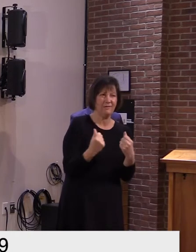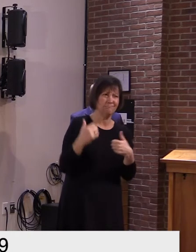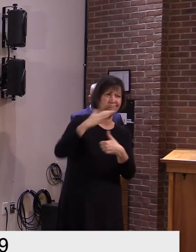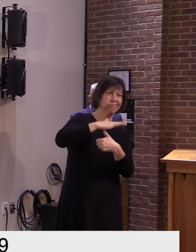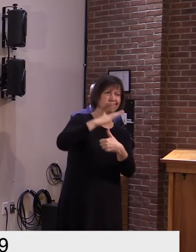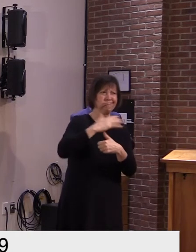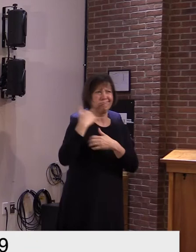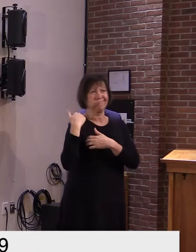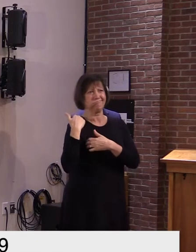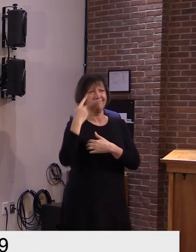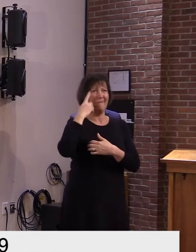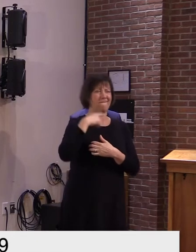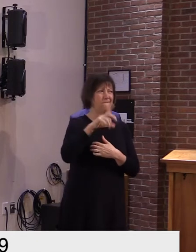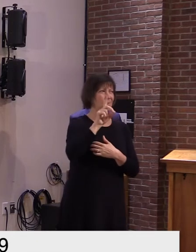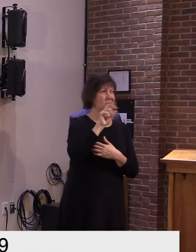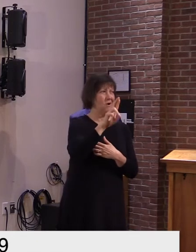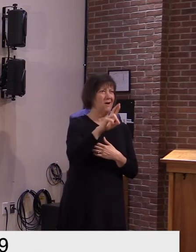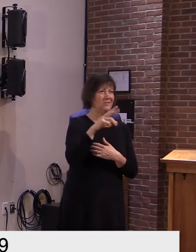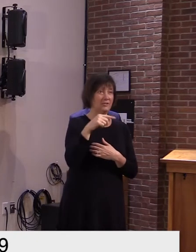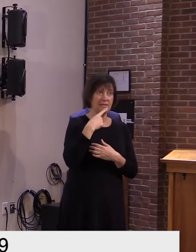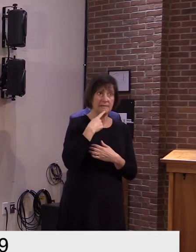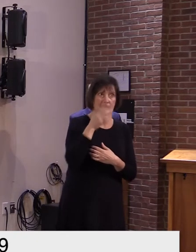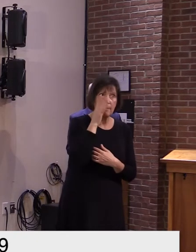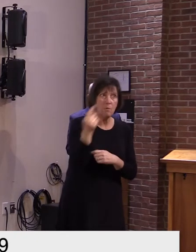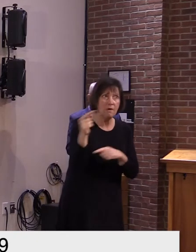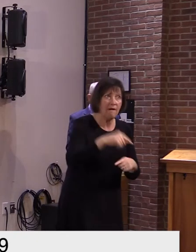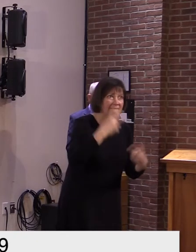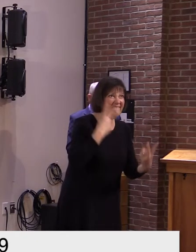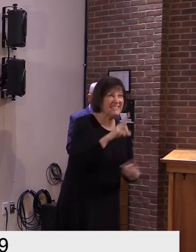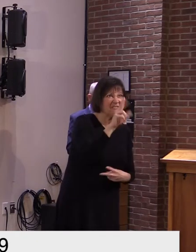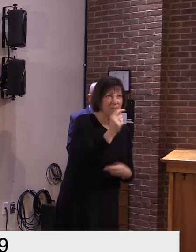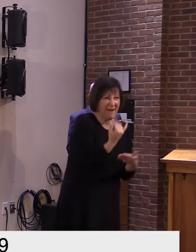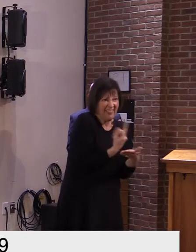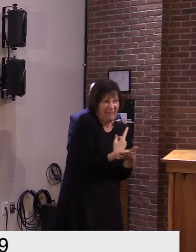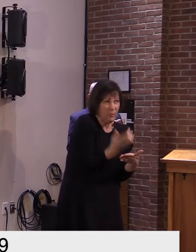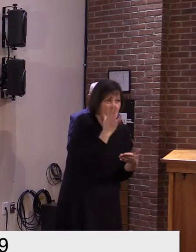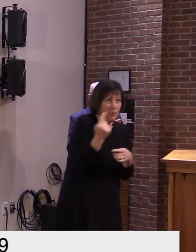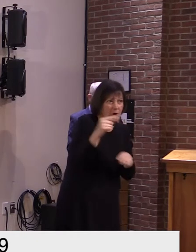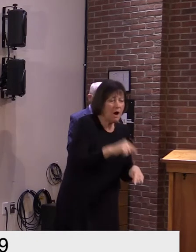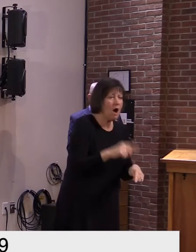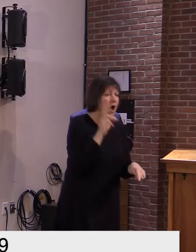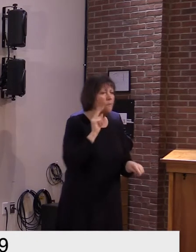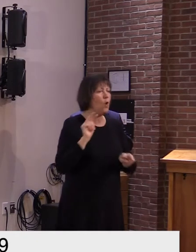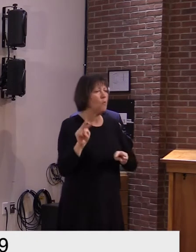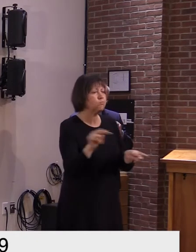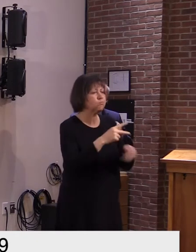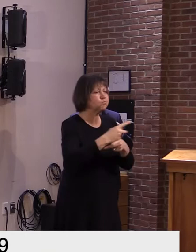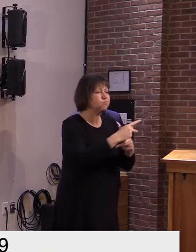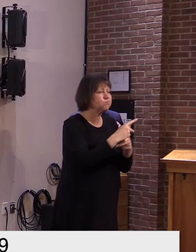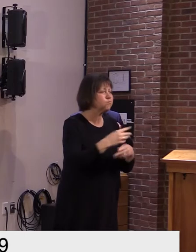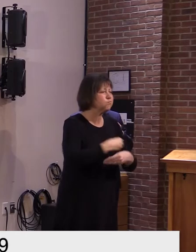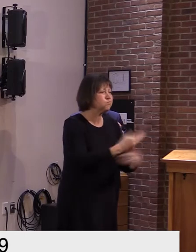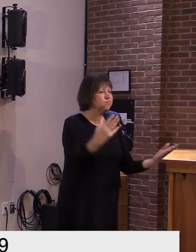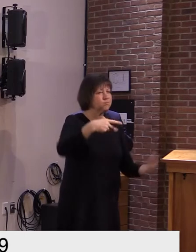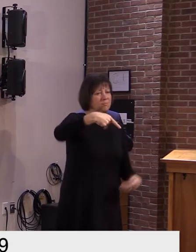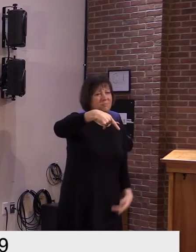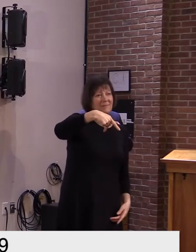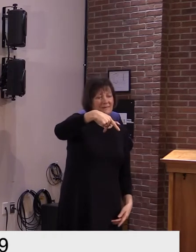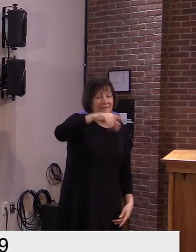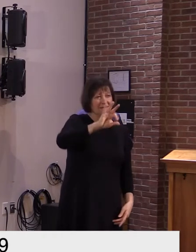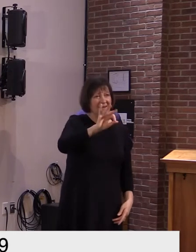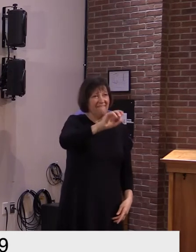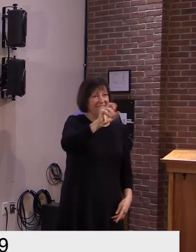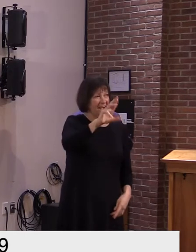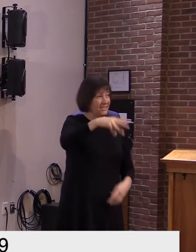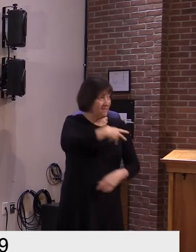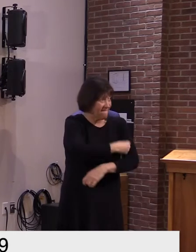coming to Northern Vermont with a team in the middle of the week to oversee vaccinations of the Pfizer version